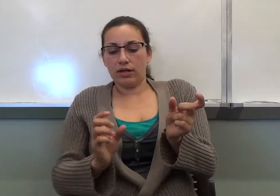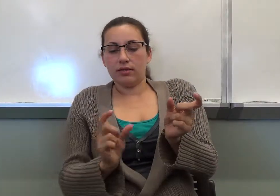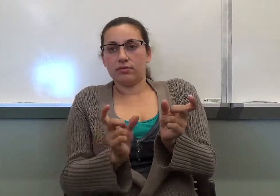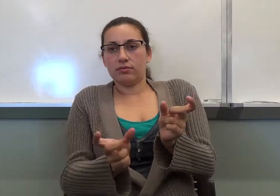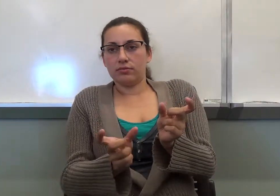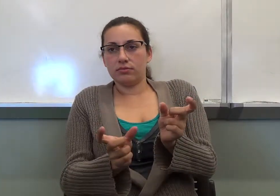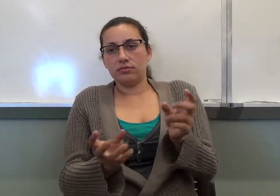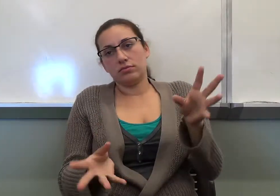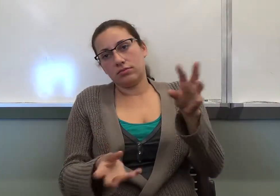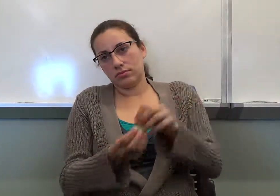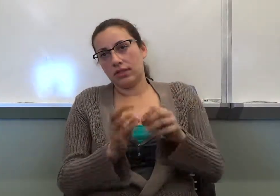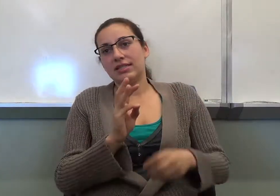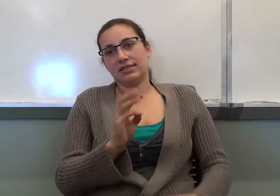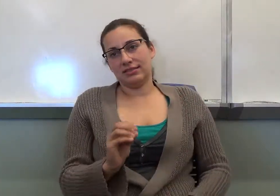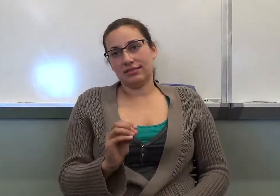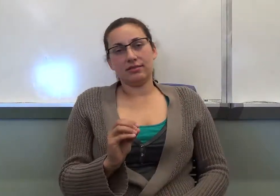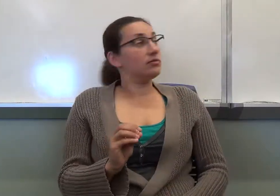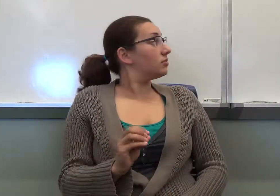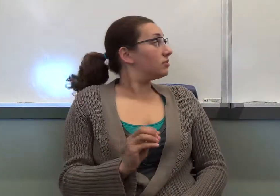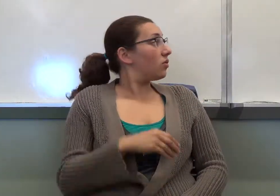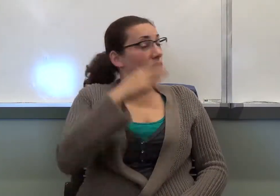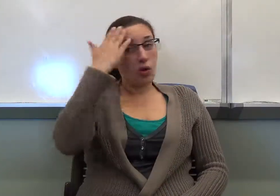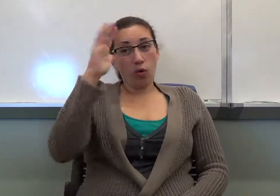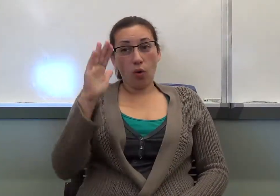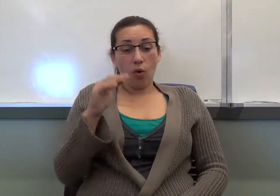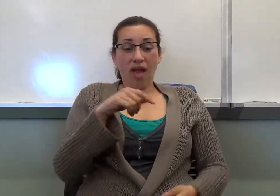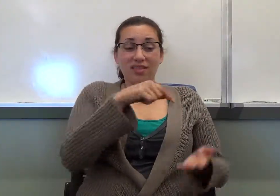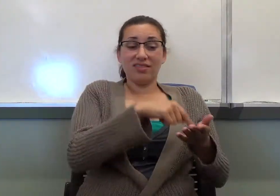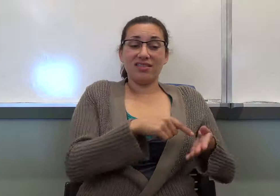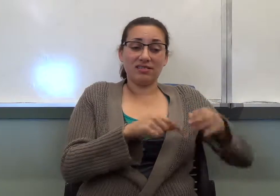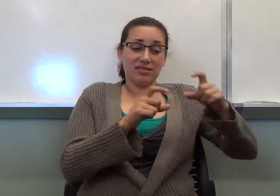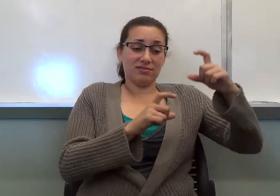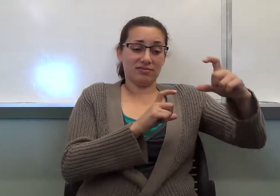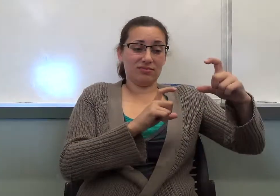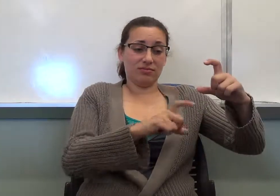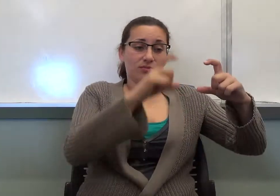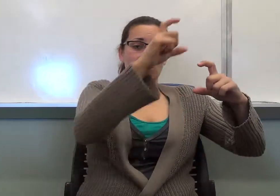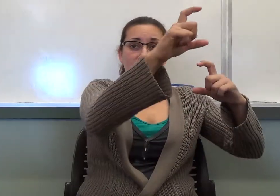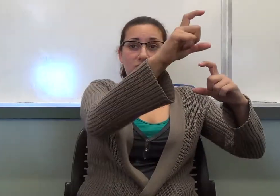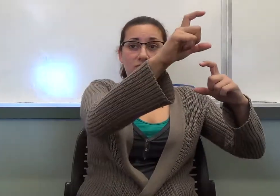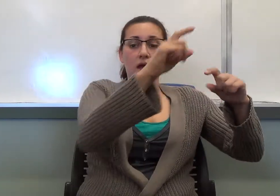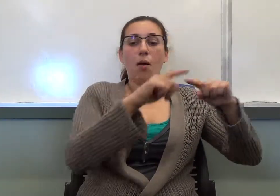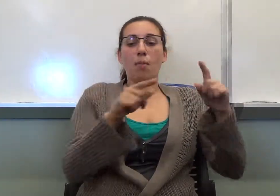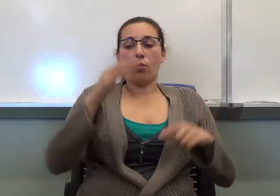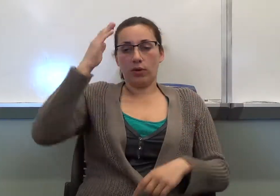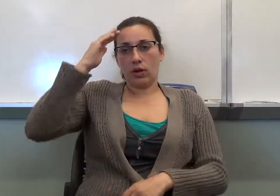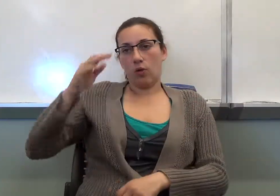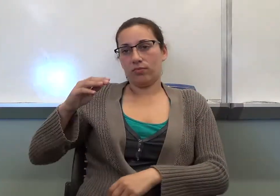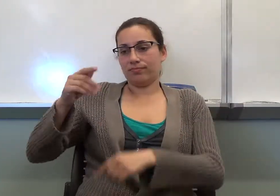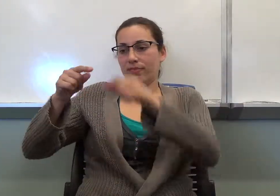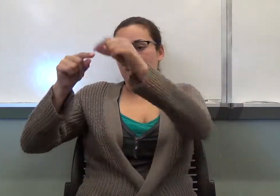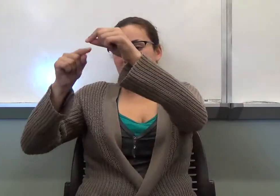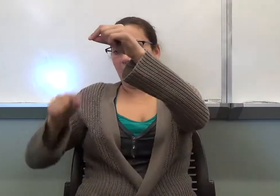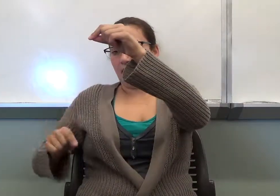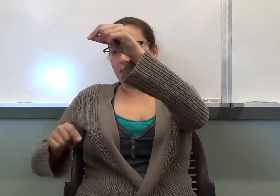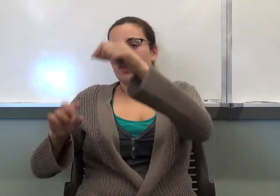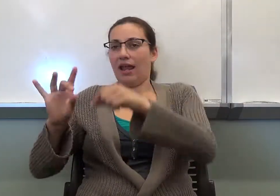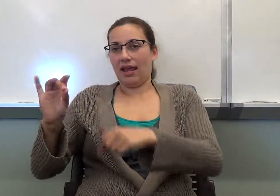So we don't know the specifics of these sides, but we do know the sums, and that's all we're looking for. Because we're doing the rain gutters, and the rain gutters have to go